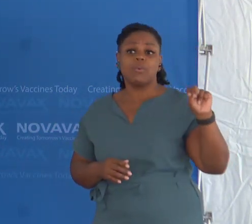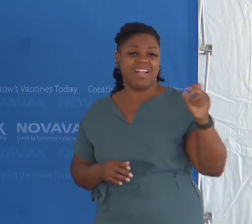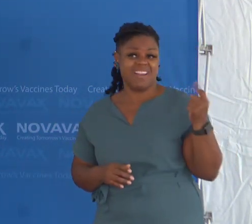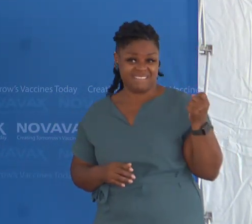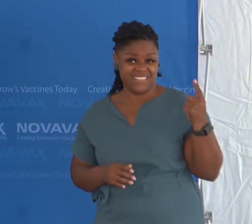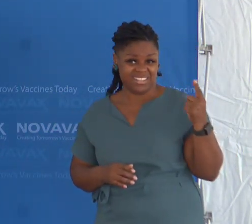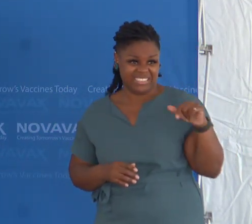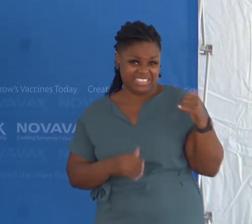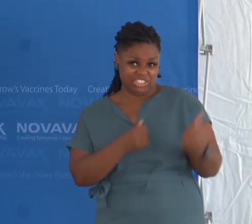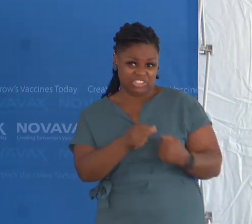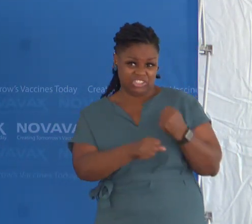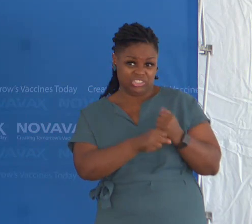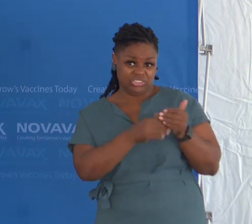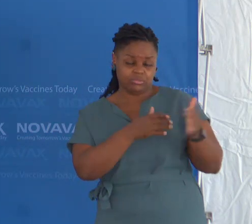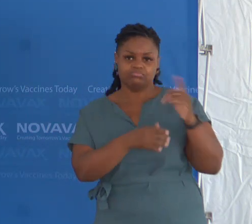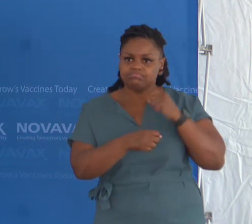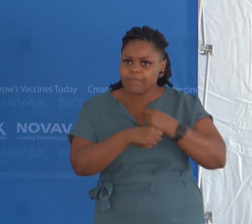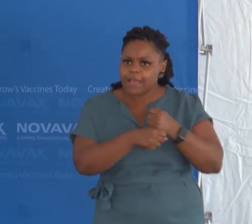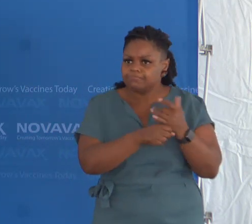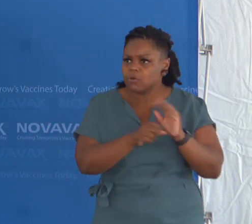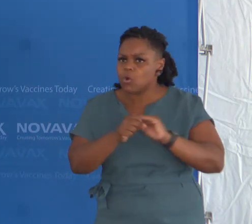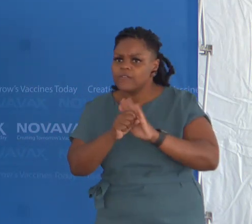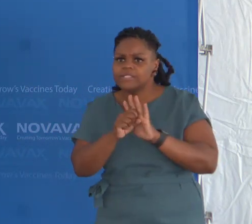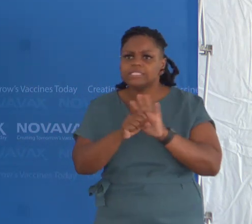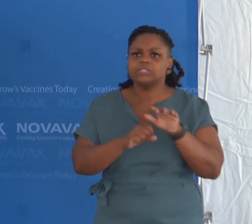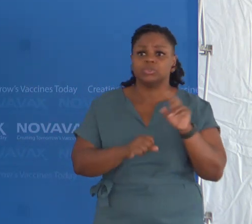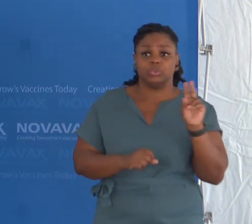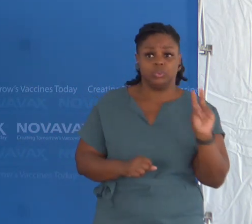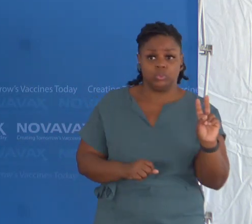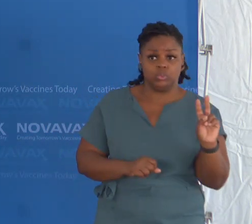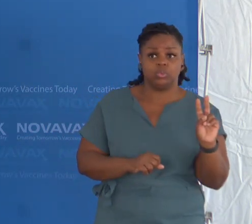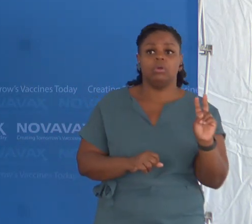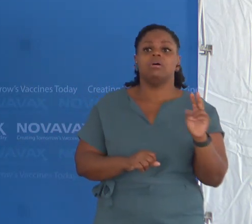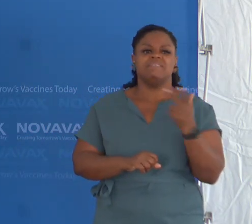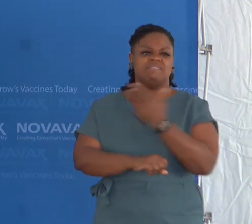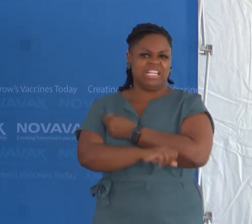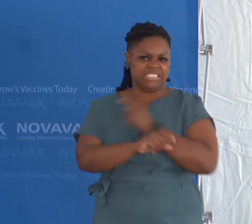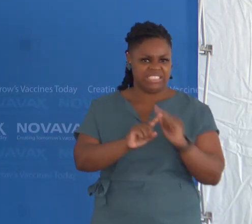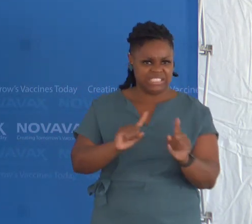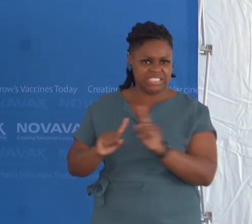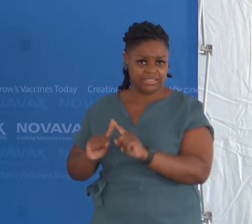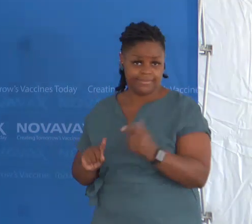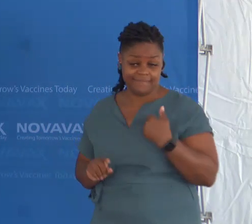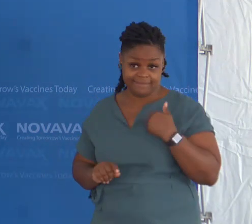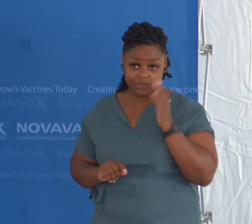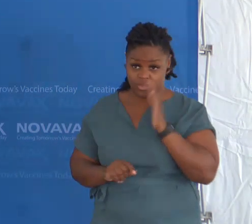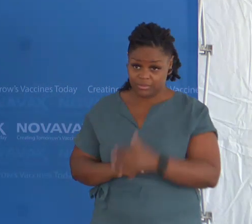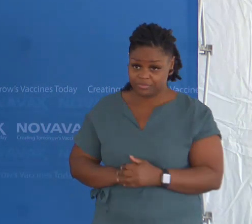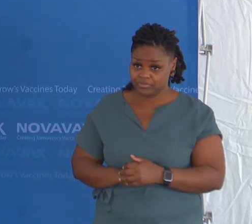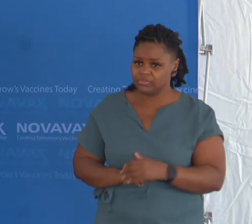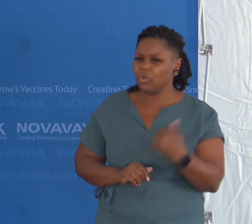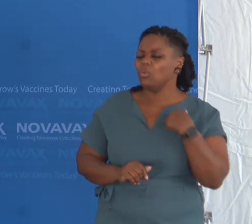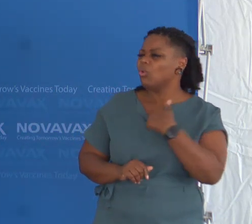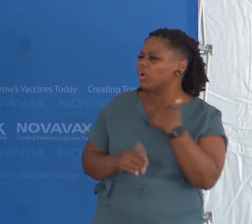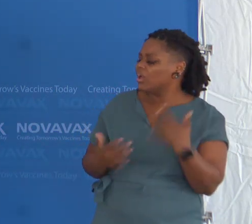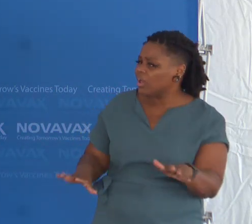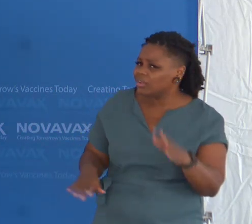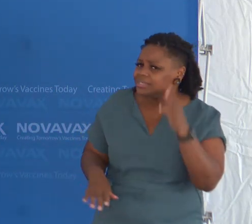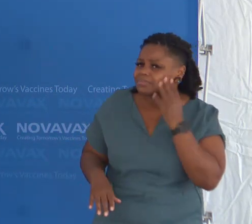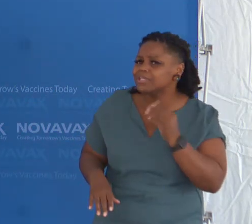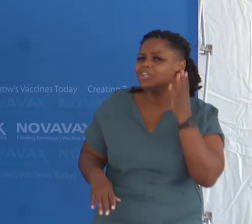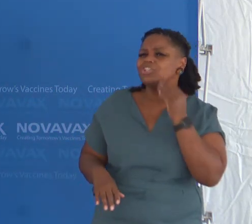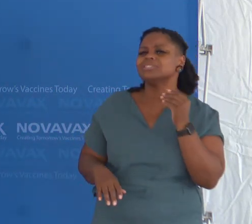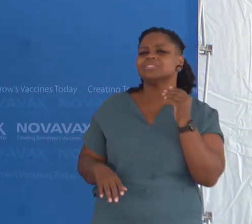make our COVID-2 vaccine. And so we're experienced at this. We're experienced at making vaccines that